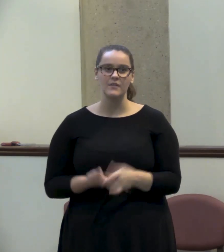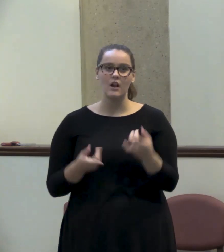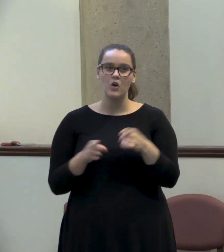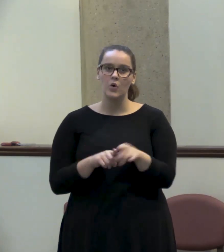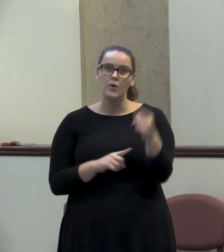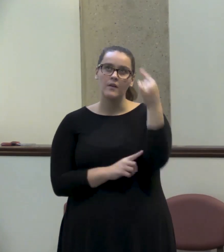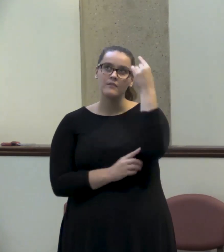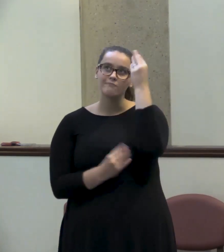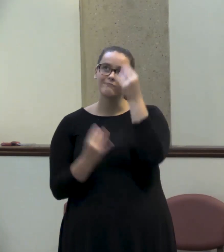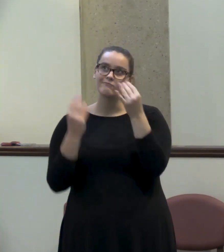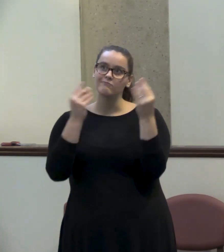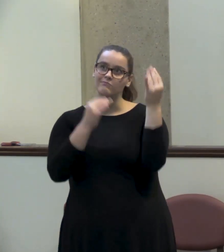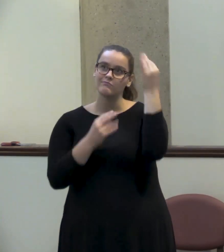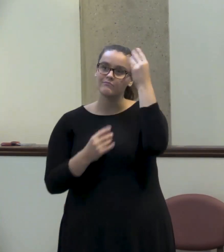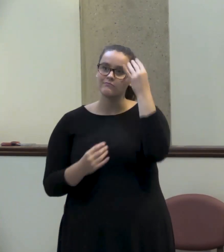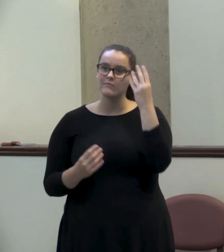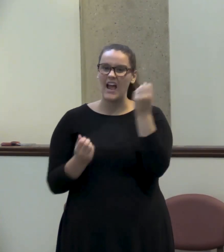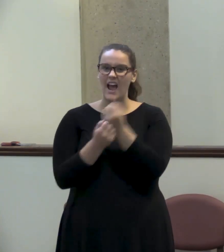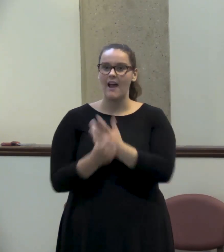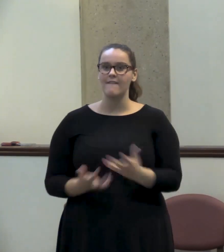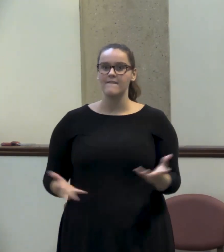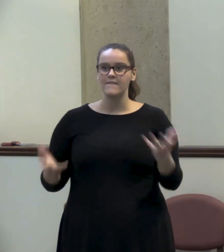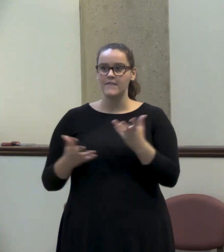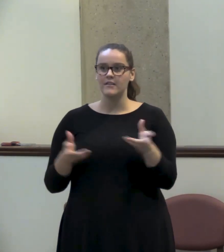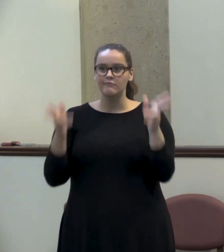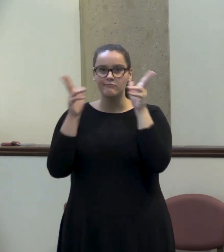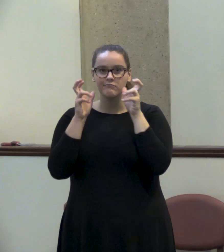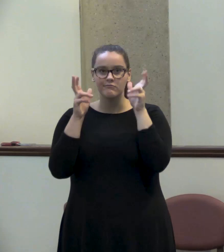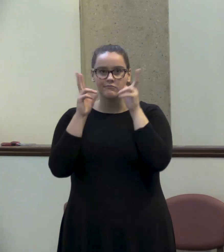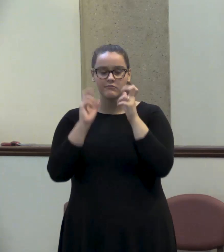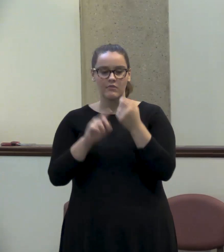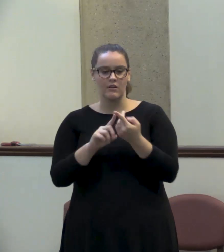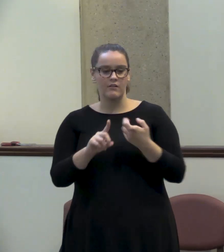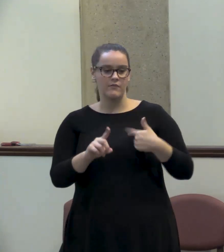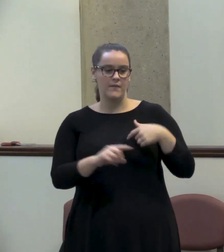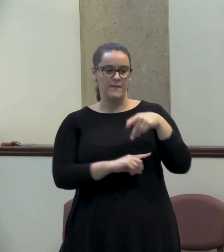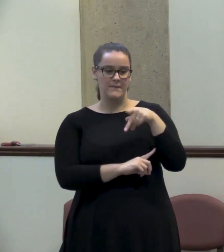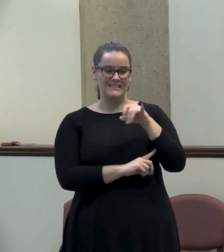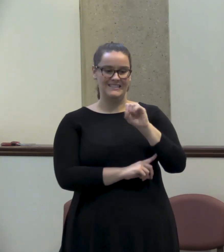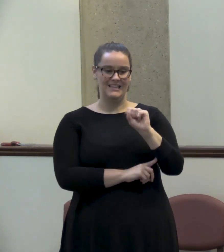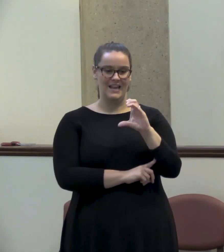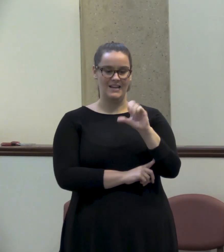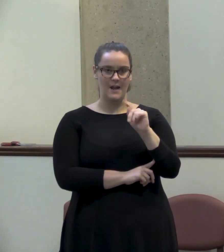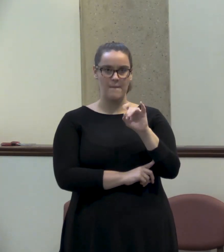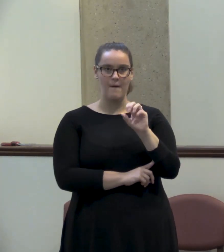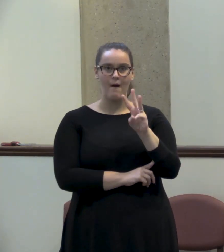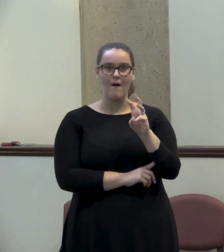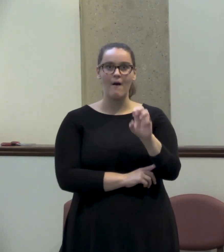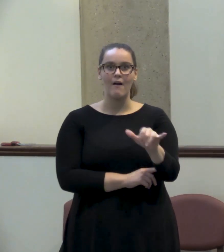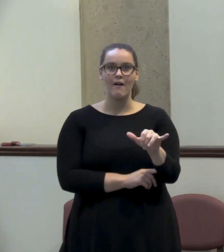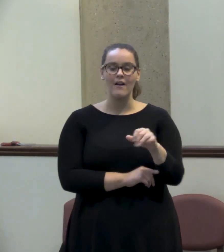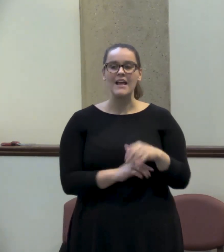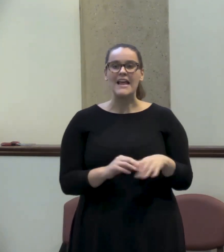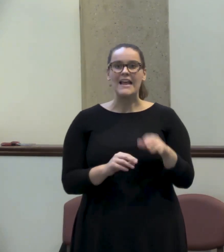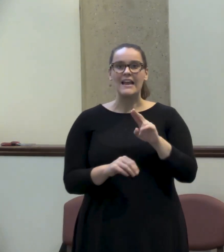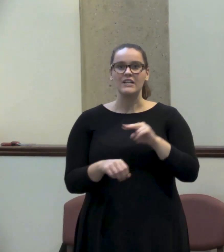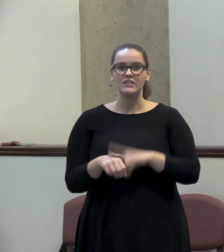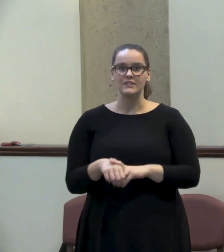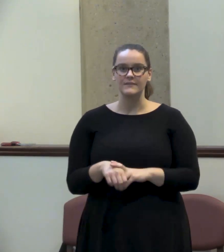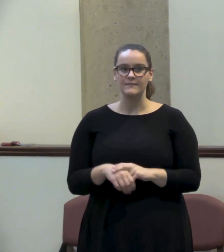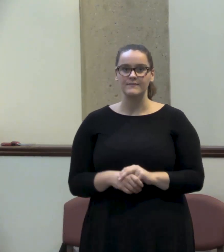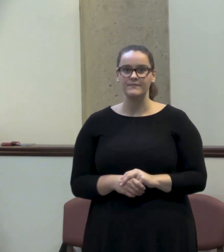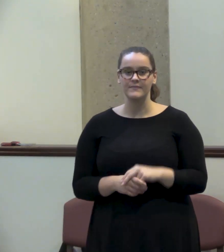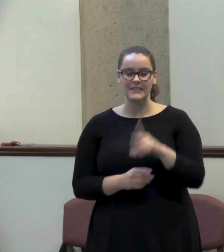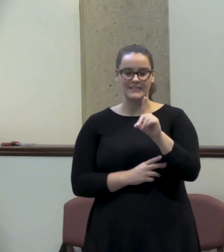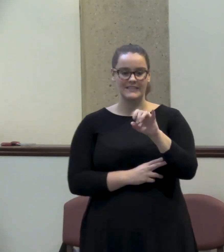about what you've heard, our earlier speaker from the Piscataqua Nation. And now I'm going to introduce another speaker, Destiny